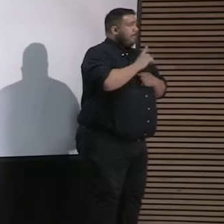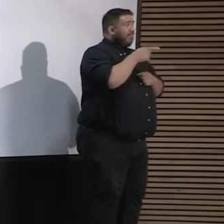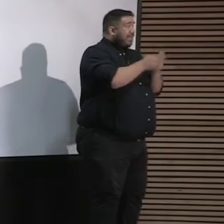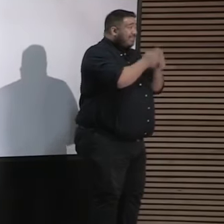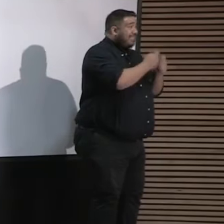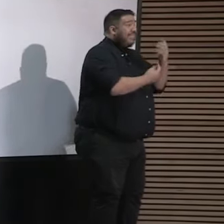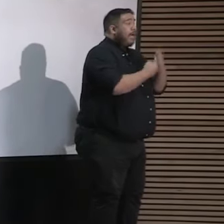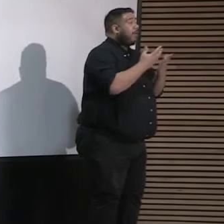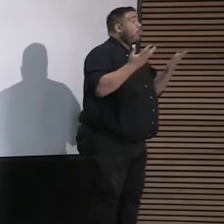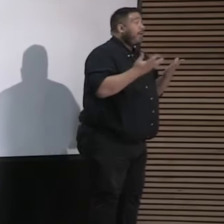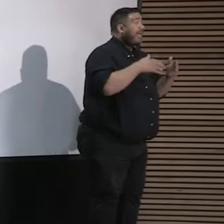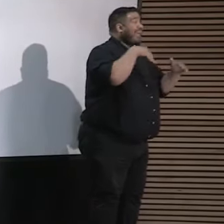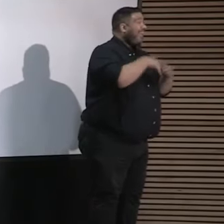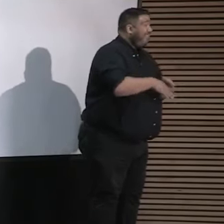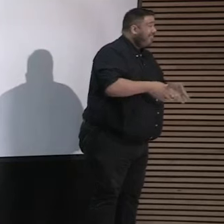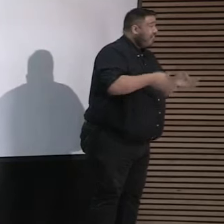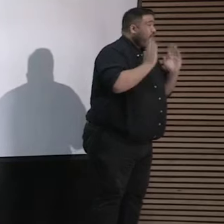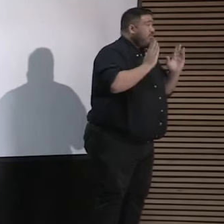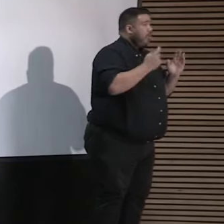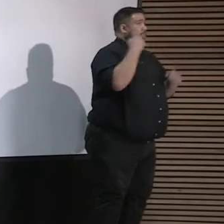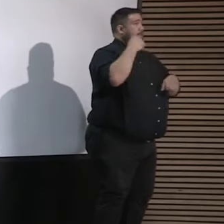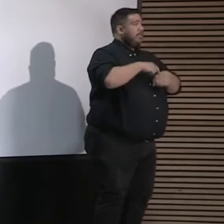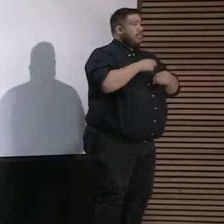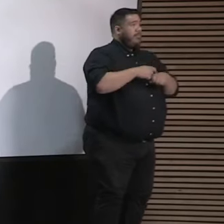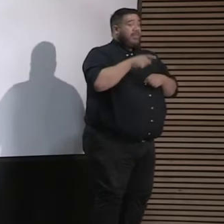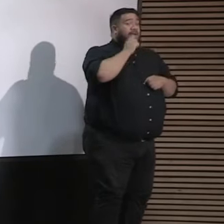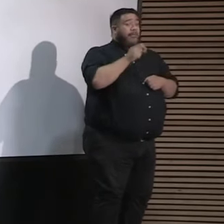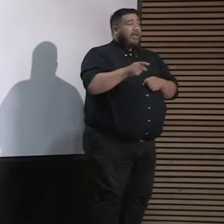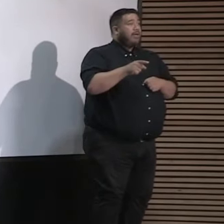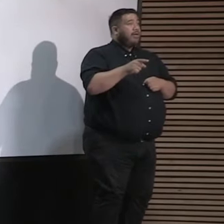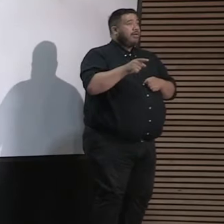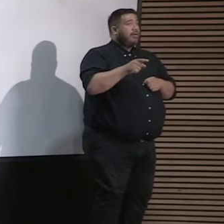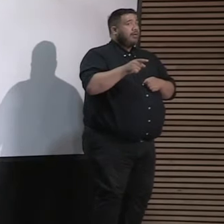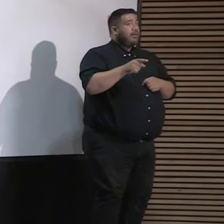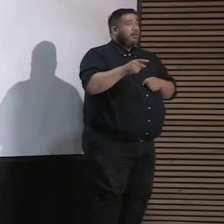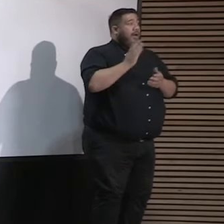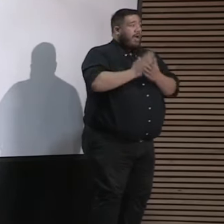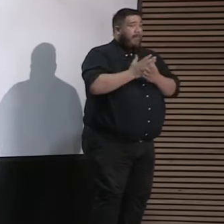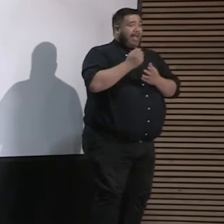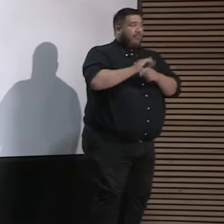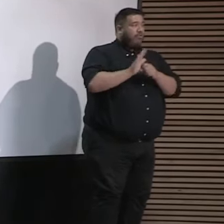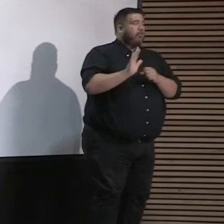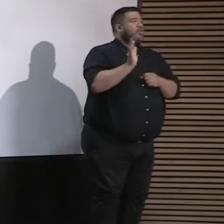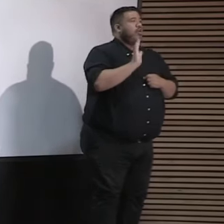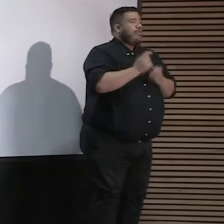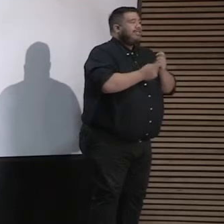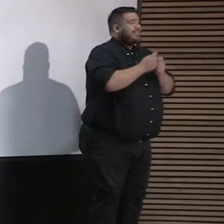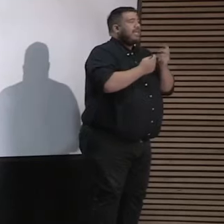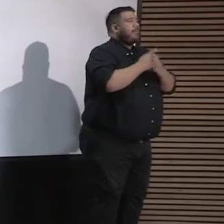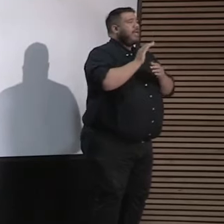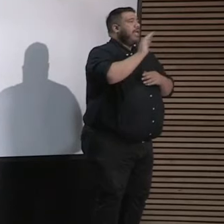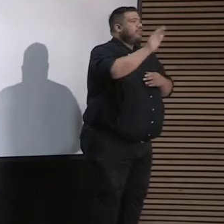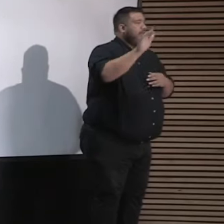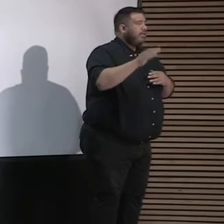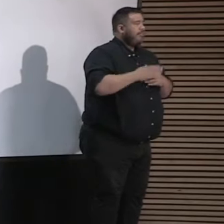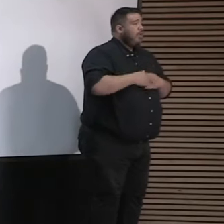site when this individual has returned the symptomatic test. He was picked up under the new